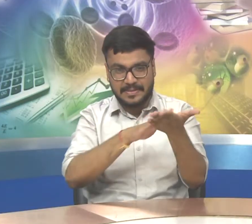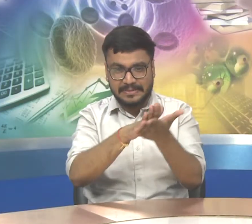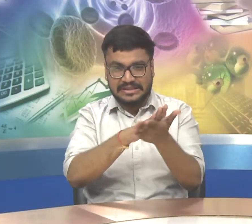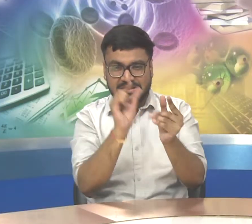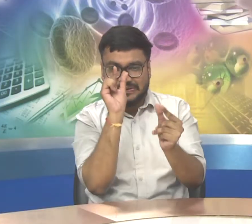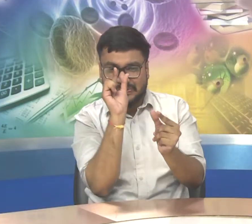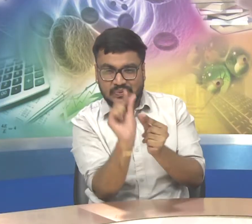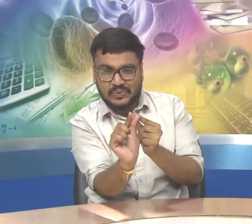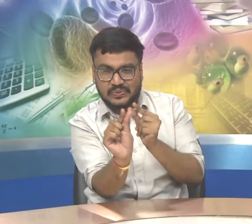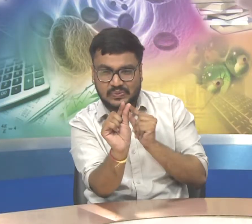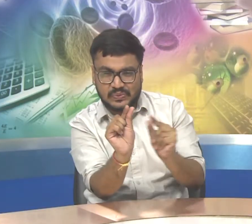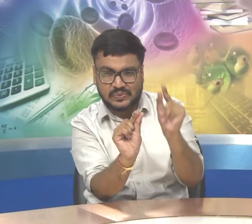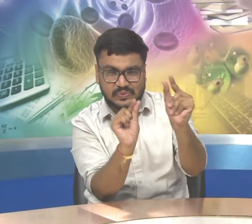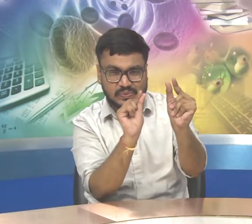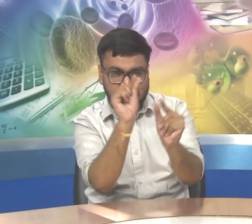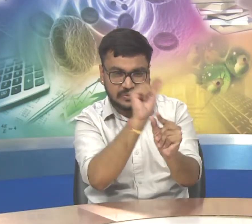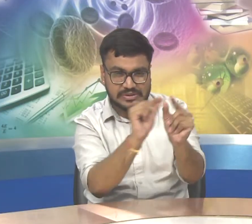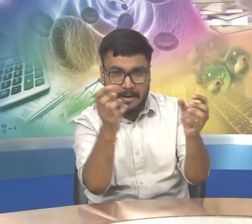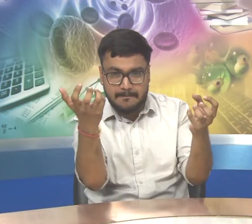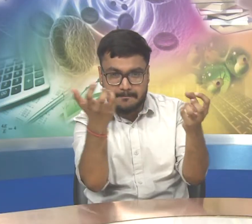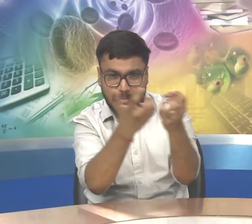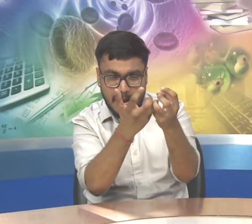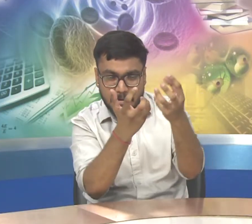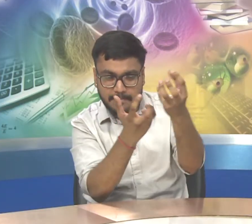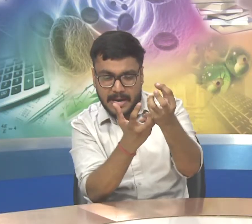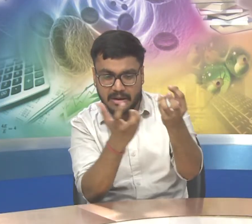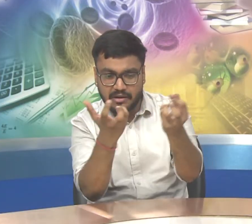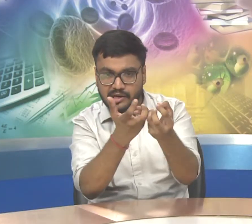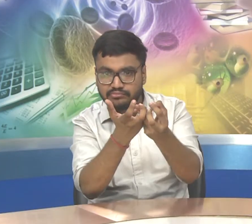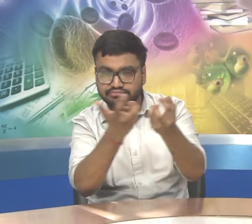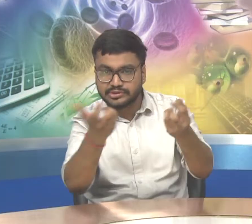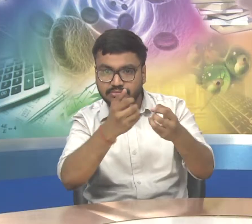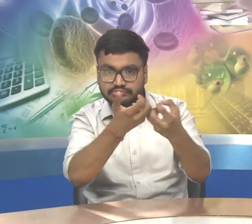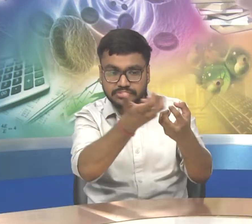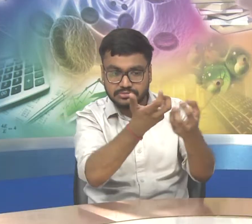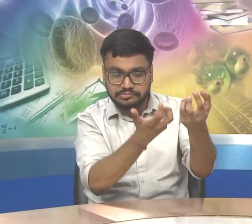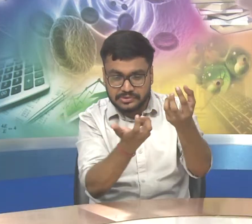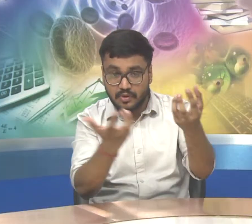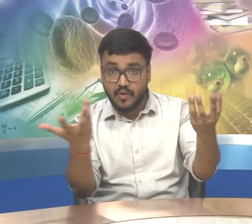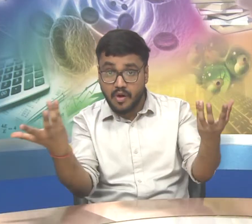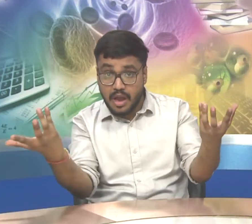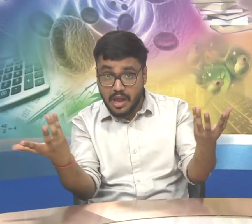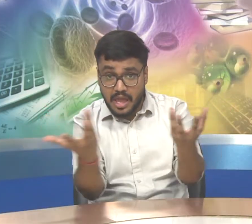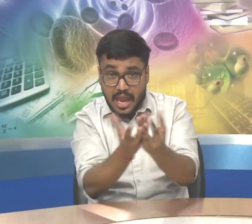If you keep breaking an element into smaller and smaller particles,